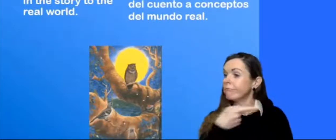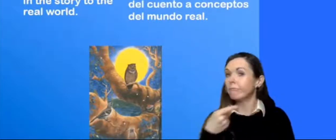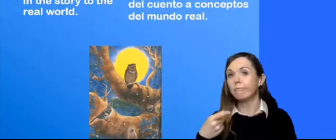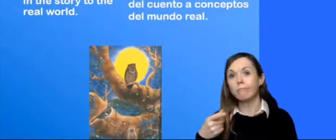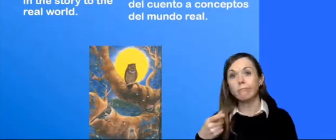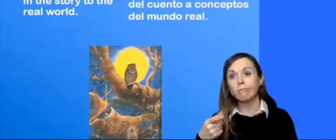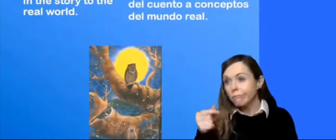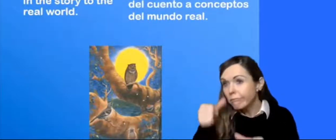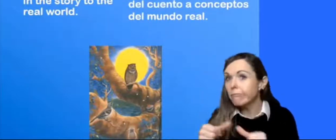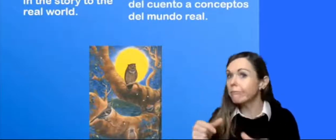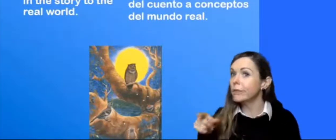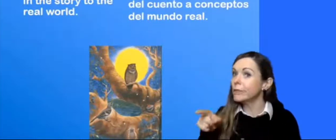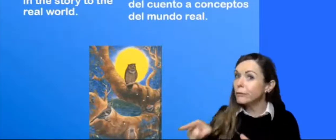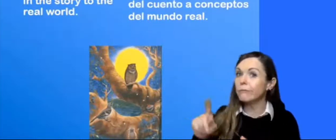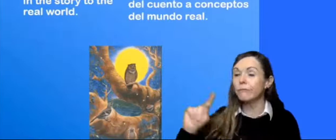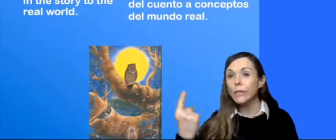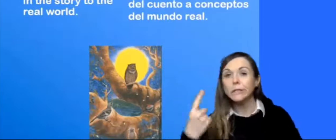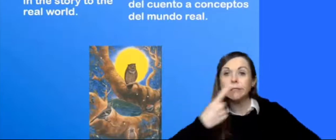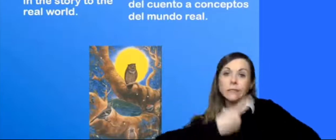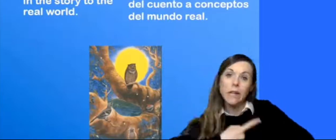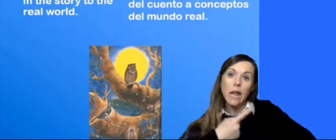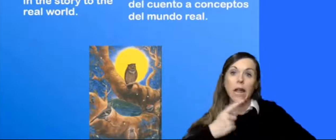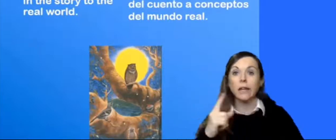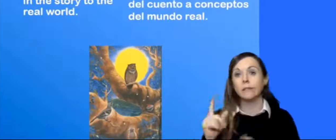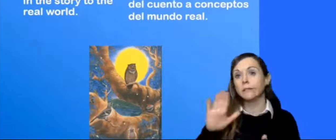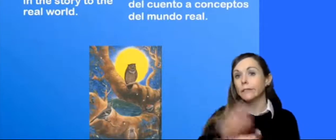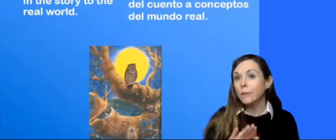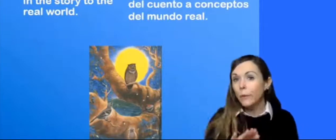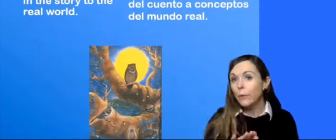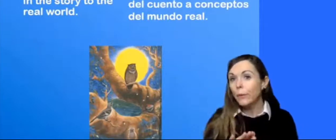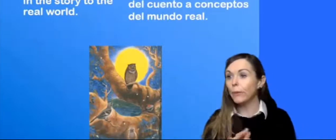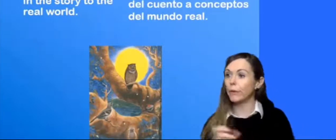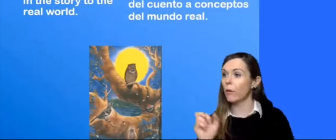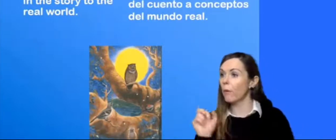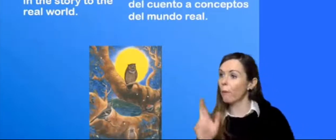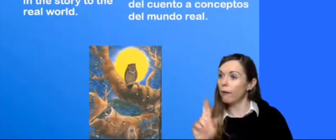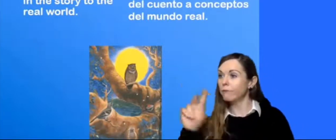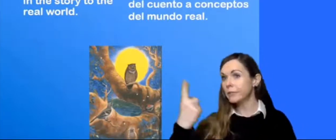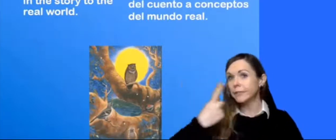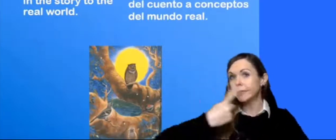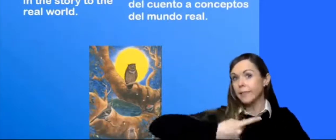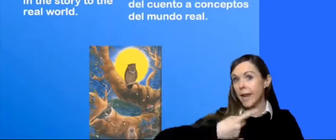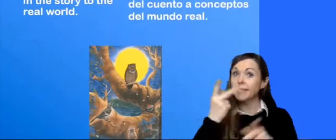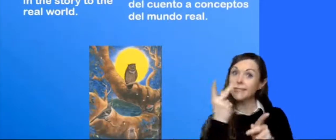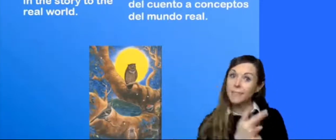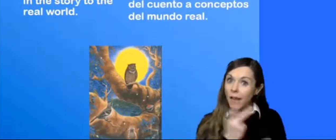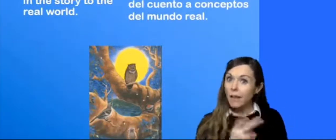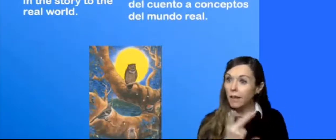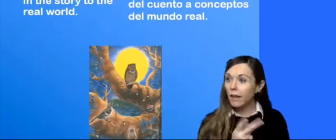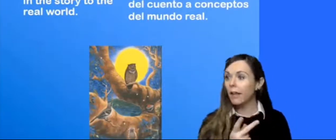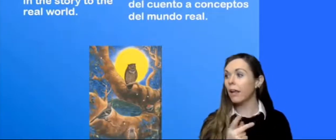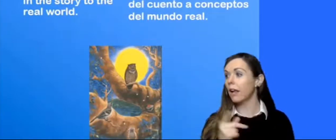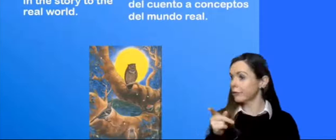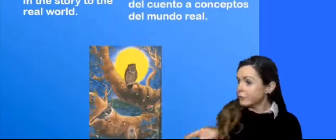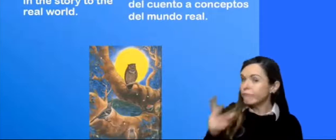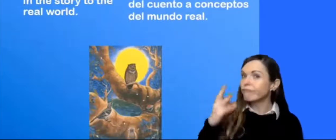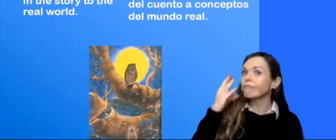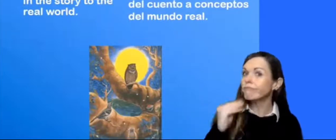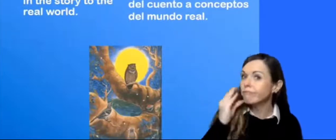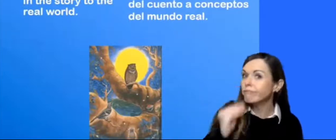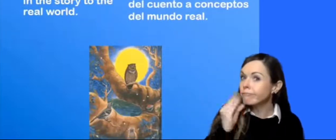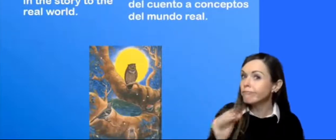And it was a story about going to school and the experience of feeling nervous about going to school. So deaf readers would then take that